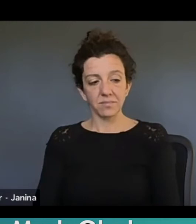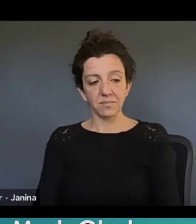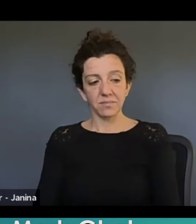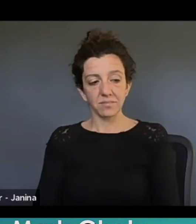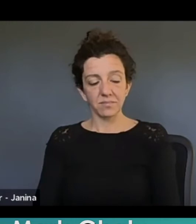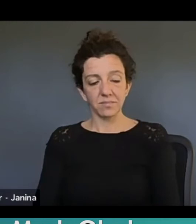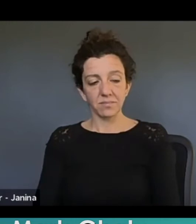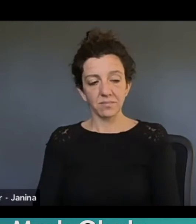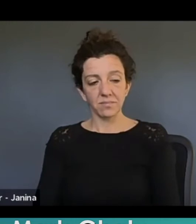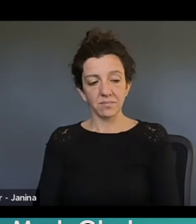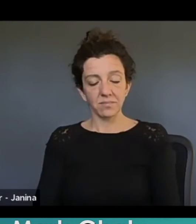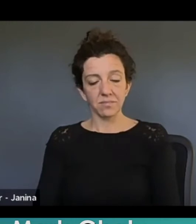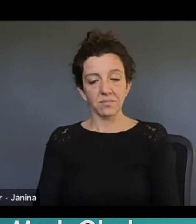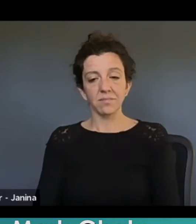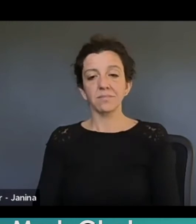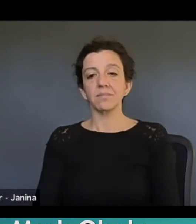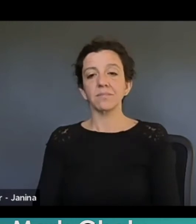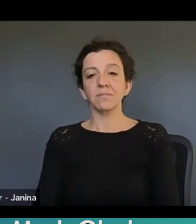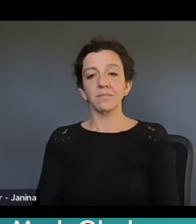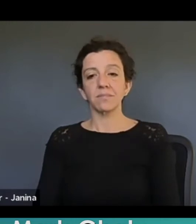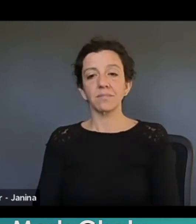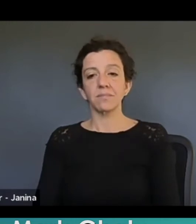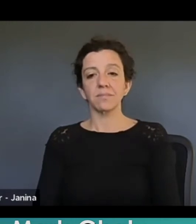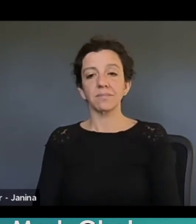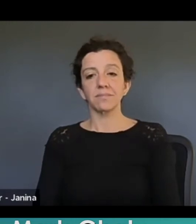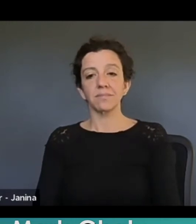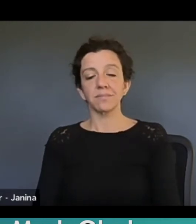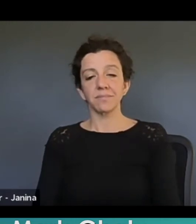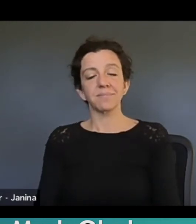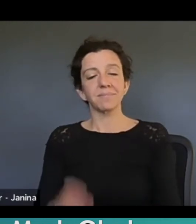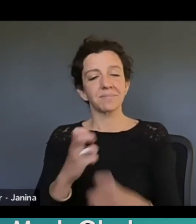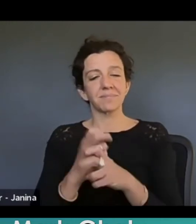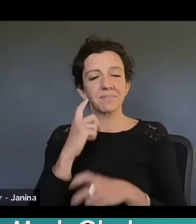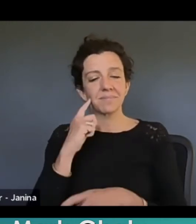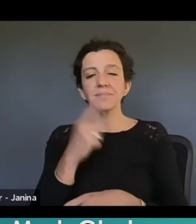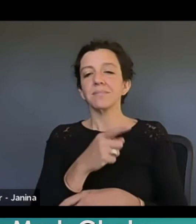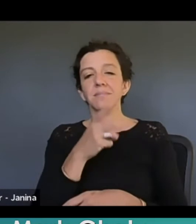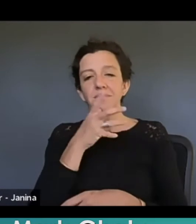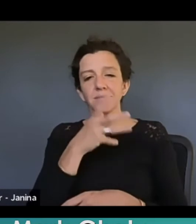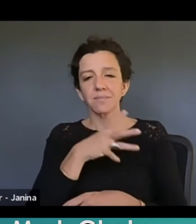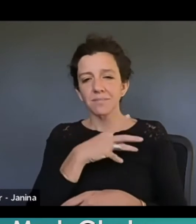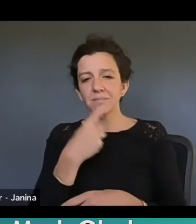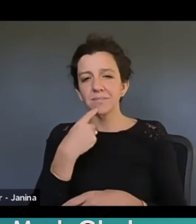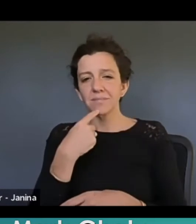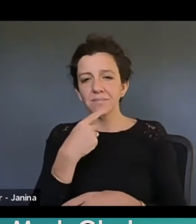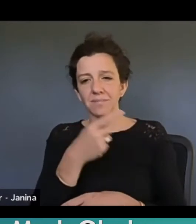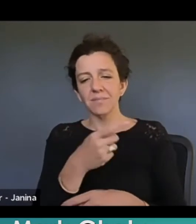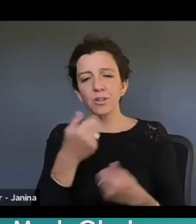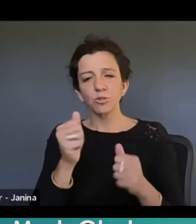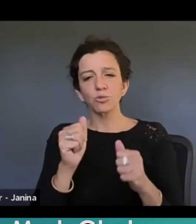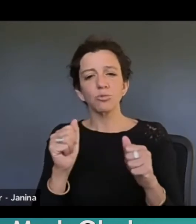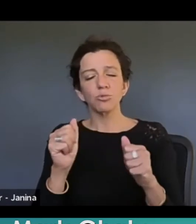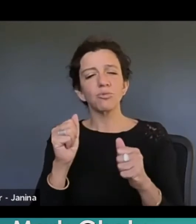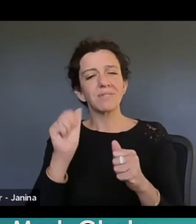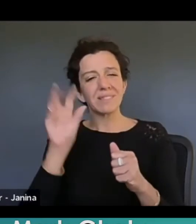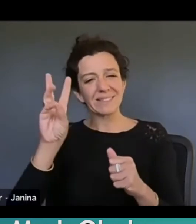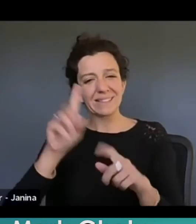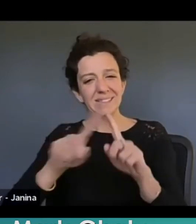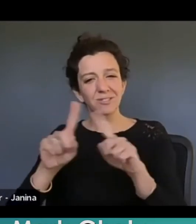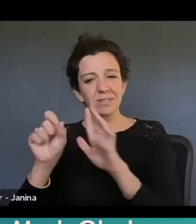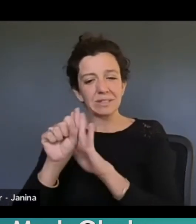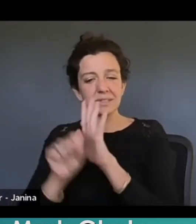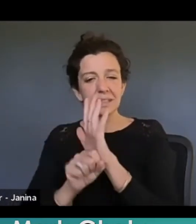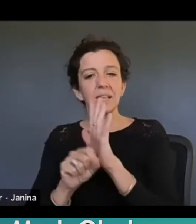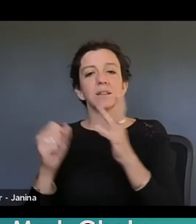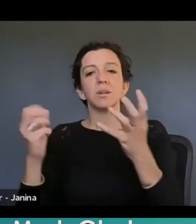testing to their states. I think this is being done through the National Governors Association and other organizations.